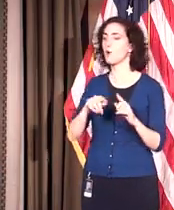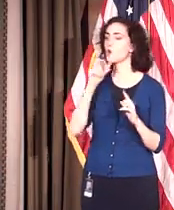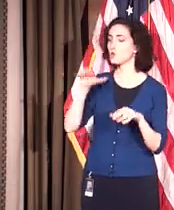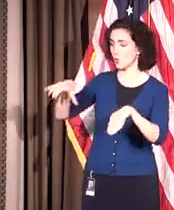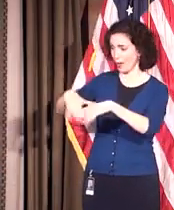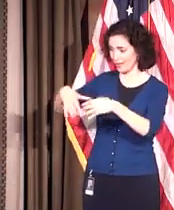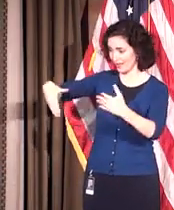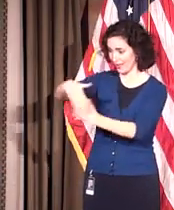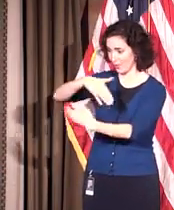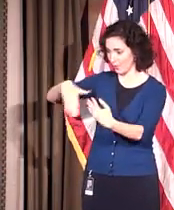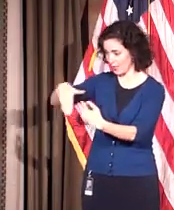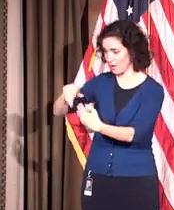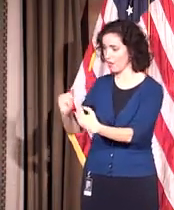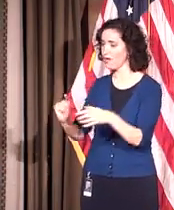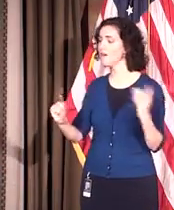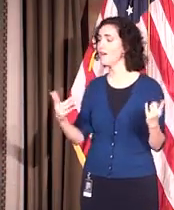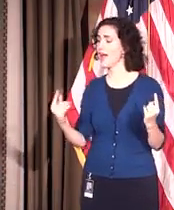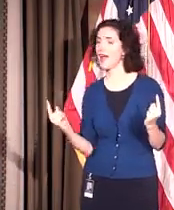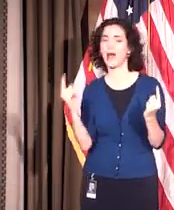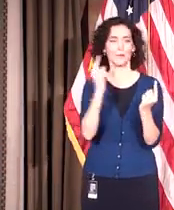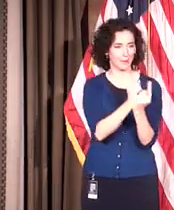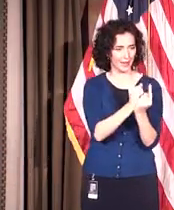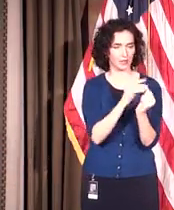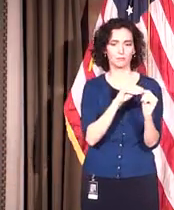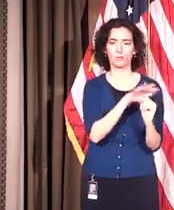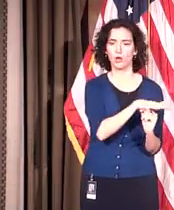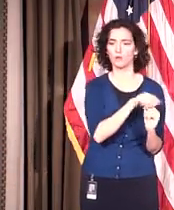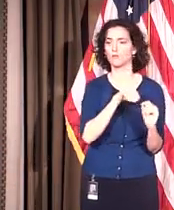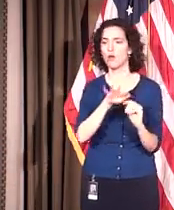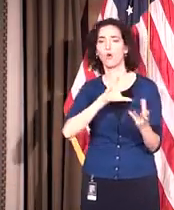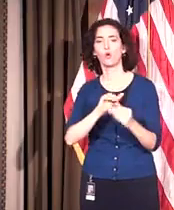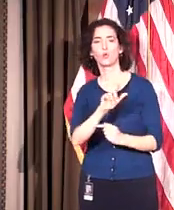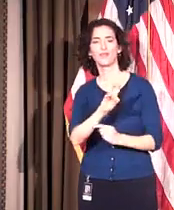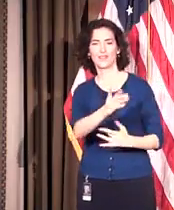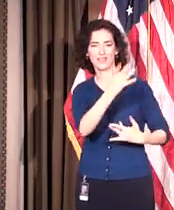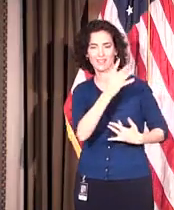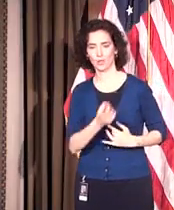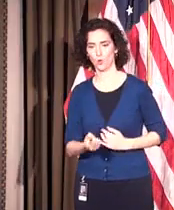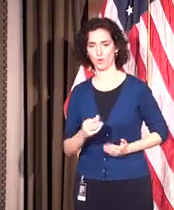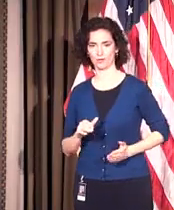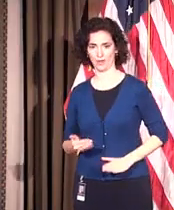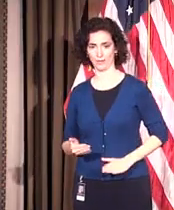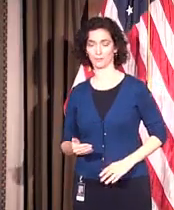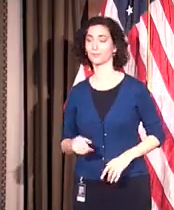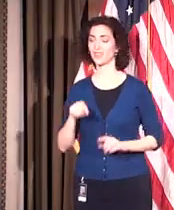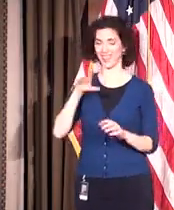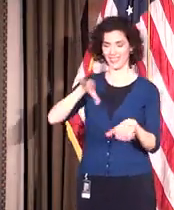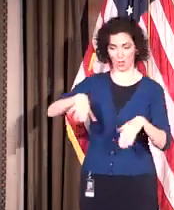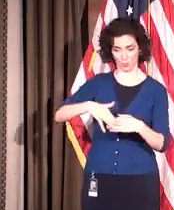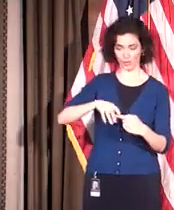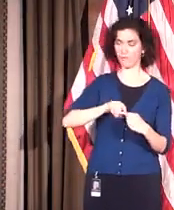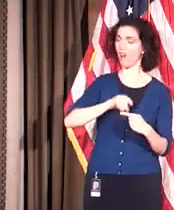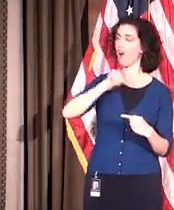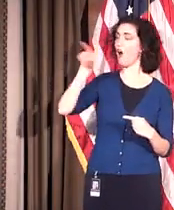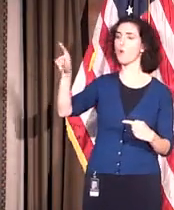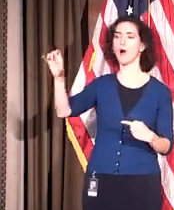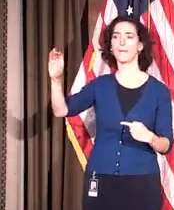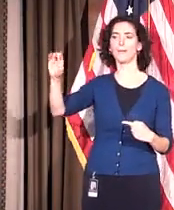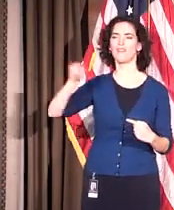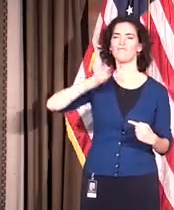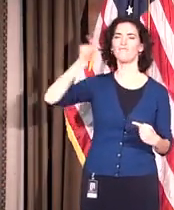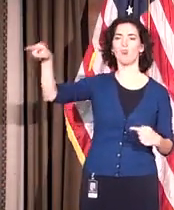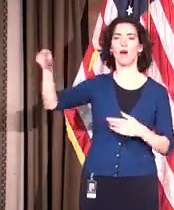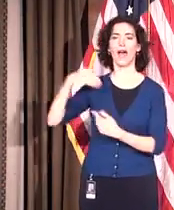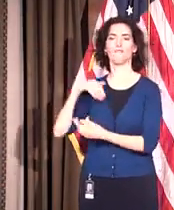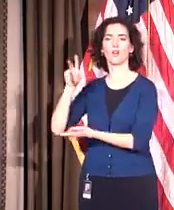people that got infected at the wedding. At a nursing home 100 miles away from the wedding, they